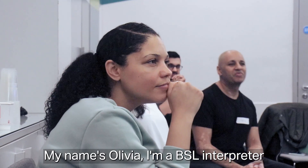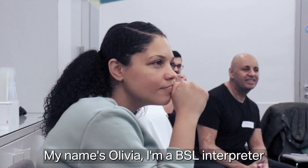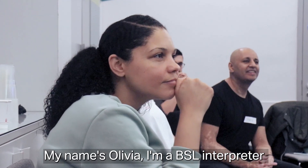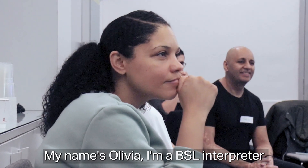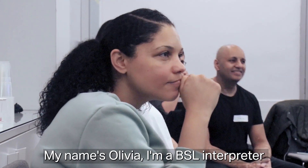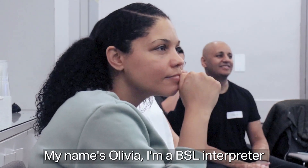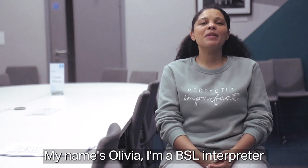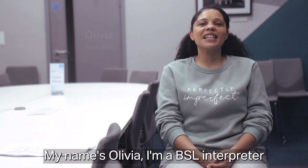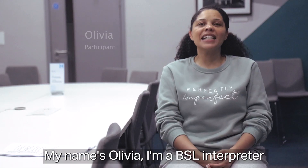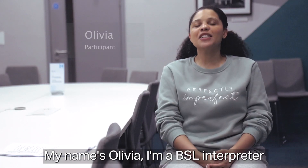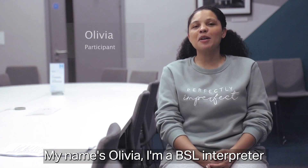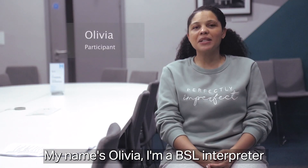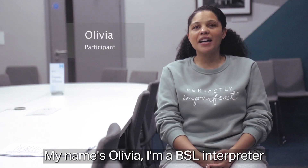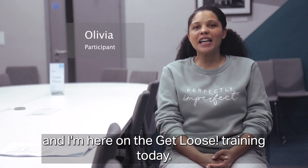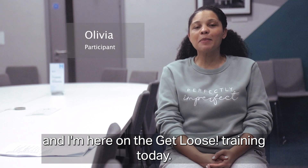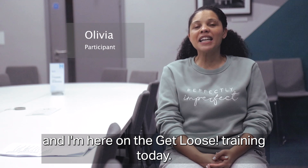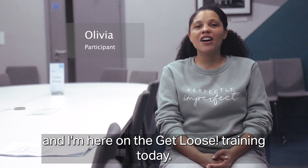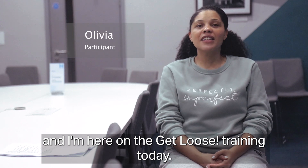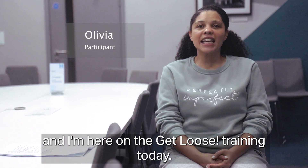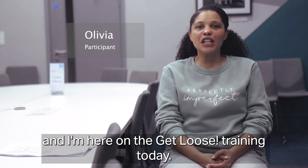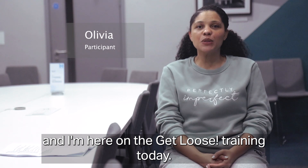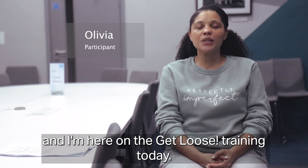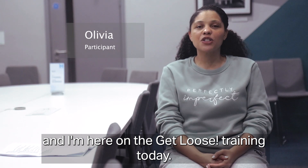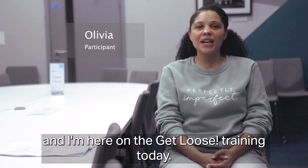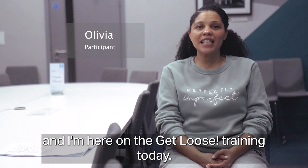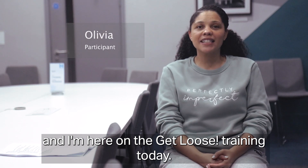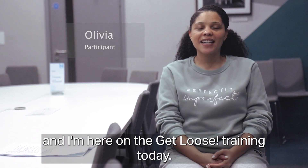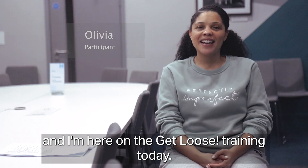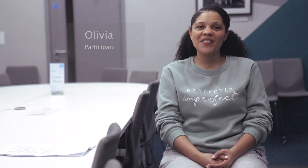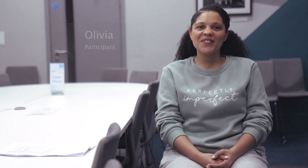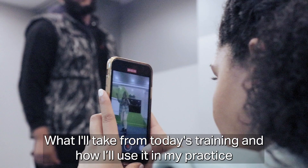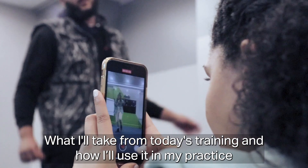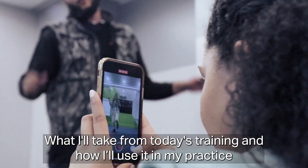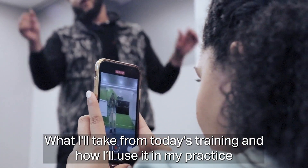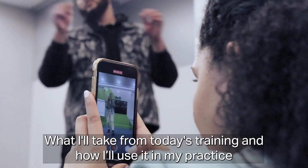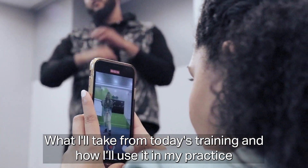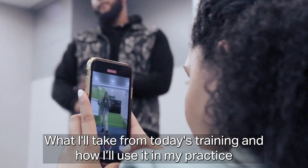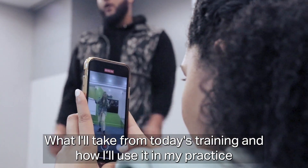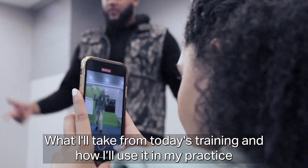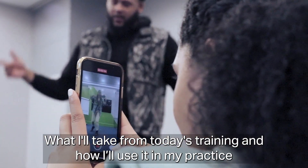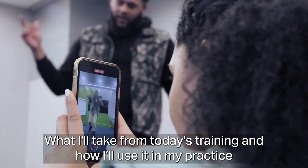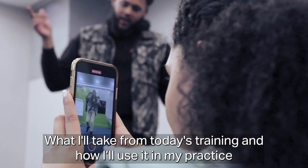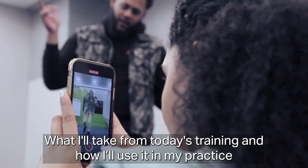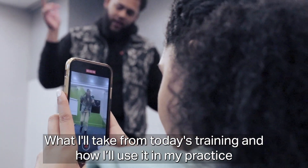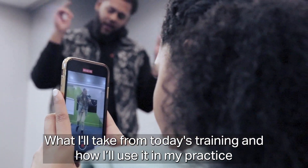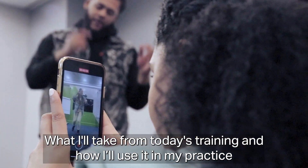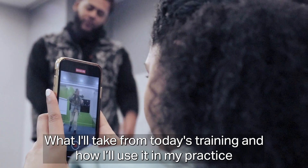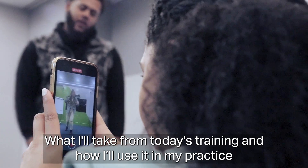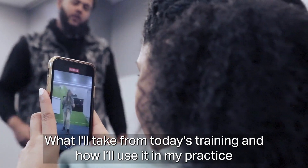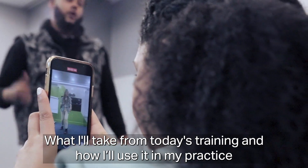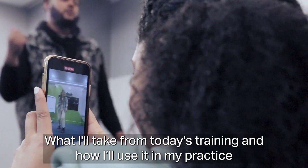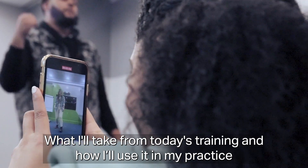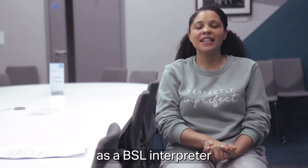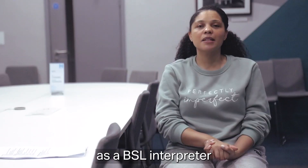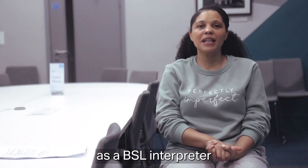My name's Olivia, I'm a BSL interpreter, and I'm here on the Get Loose training today. What we'll take from today's training and how I use it